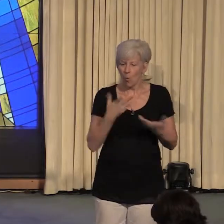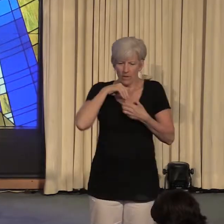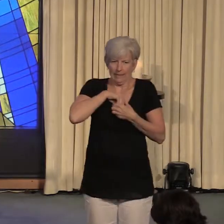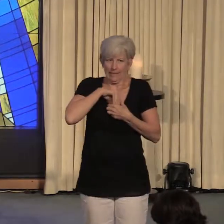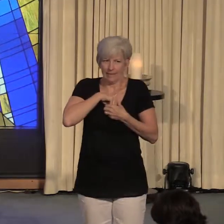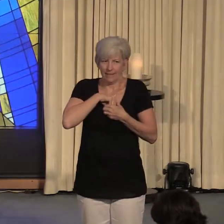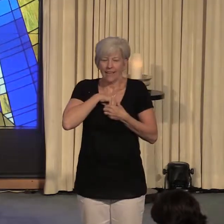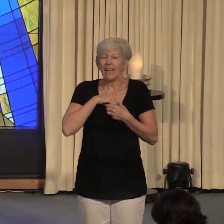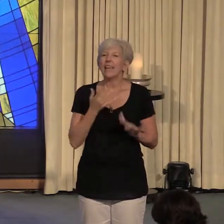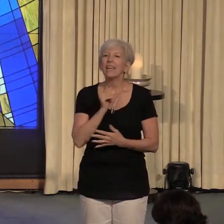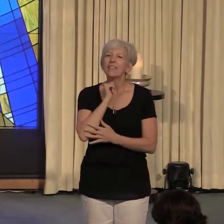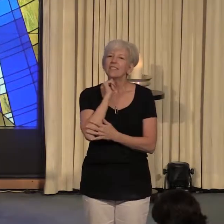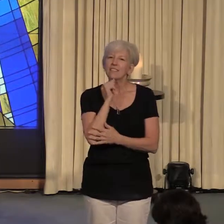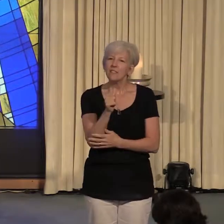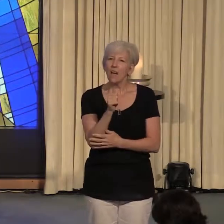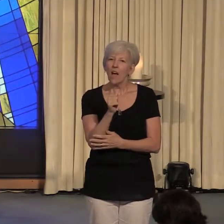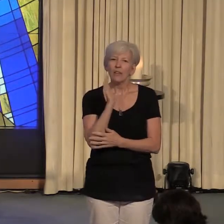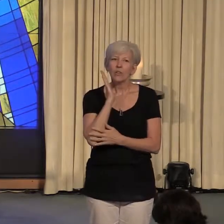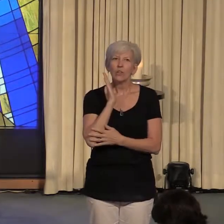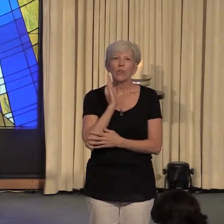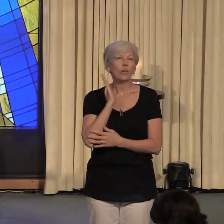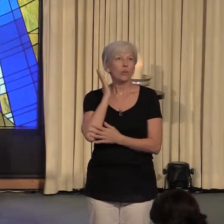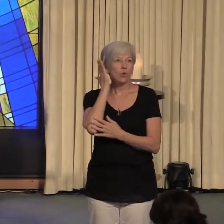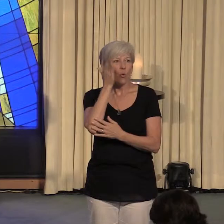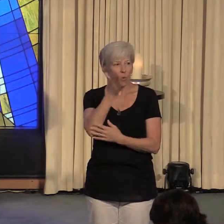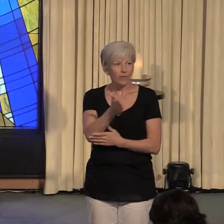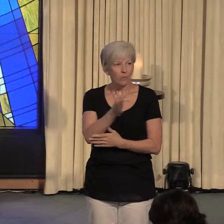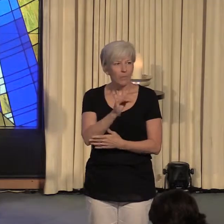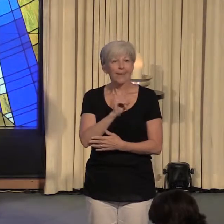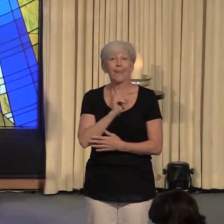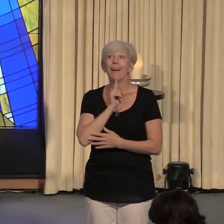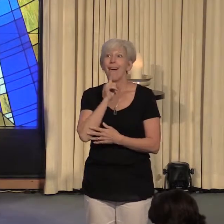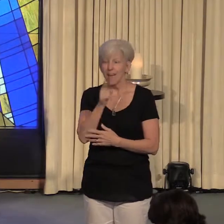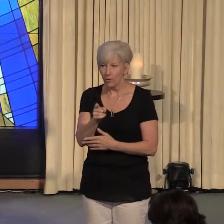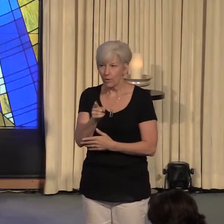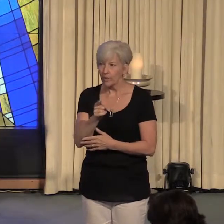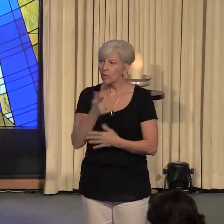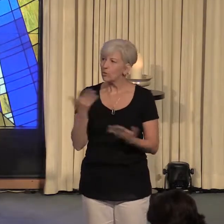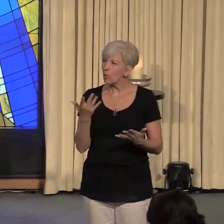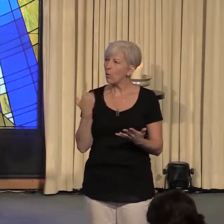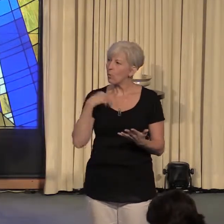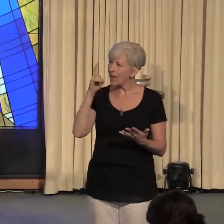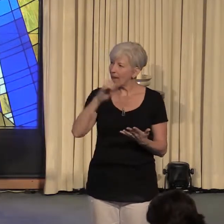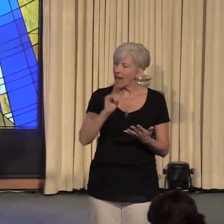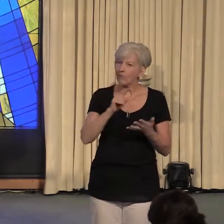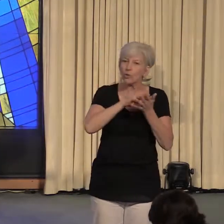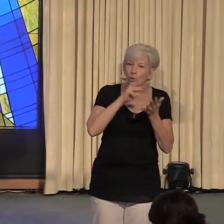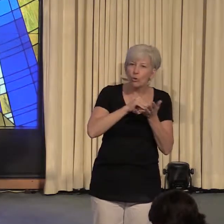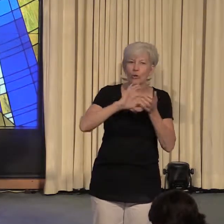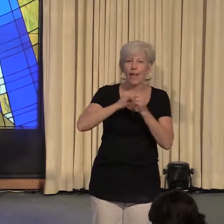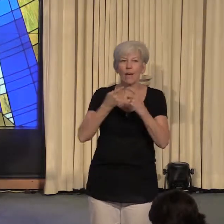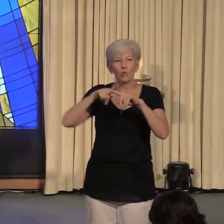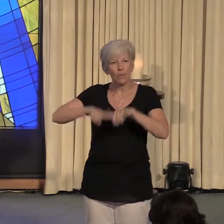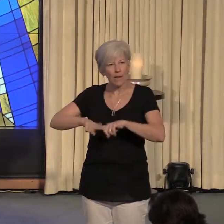It's not ever going to be accurate. So what we have to learn to do is to rely on